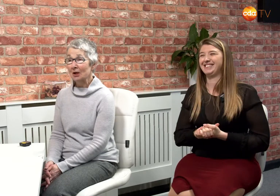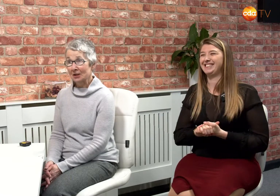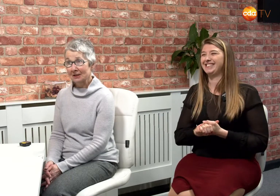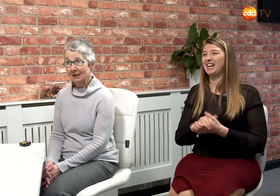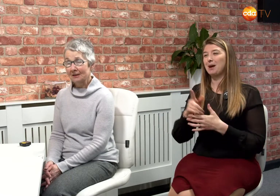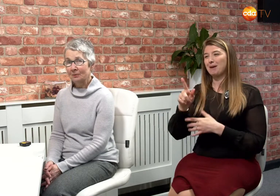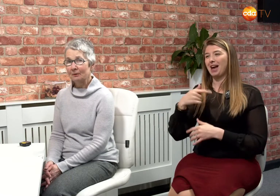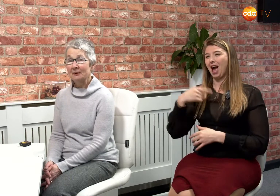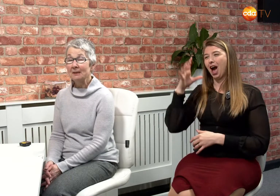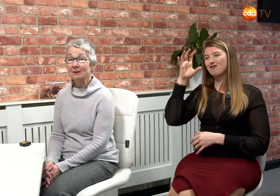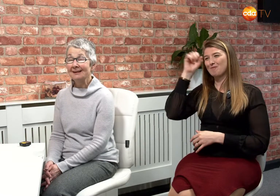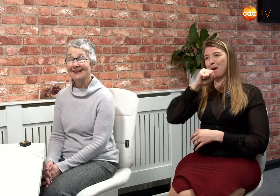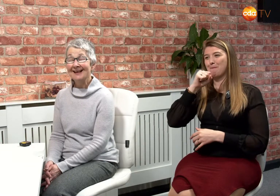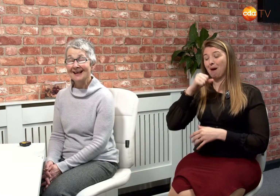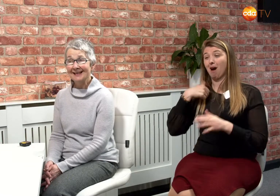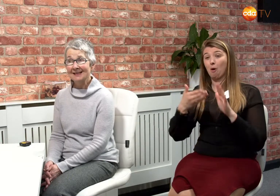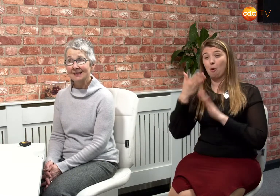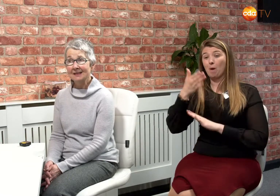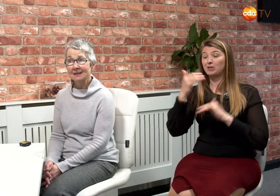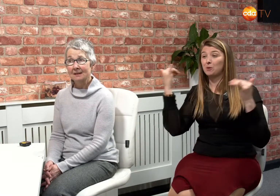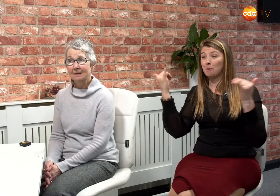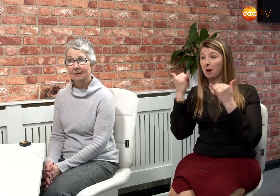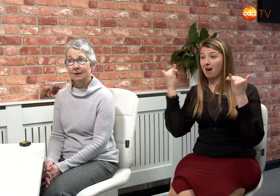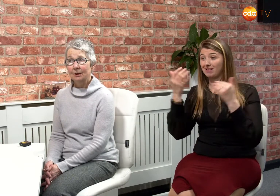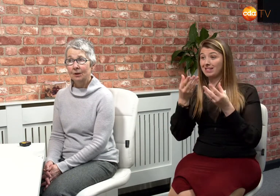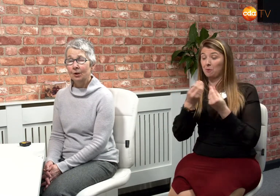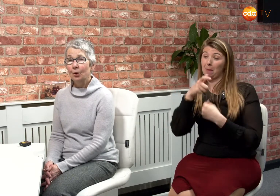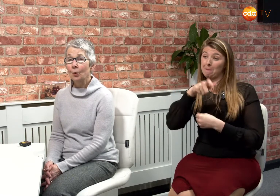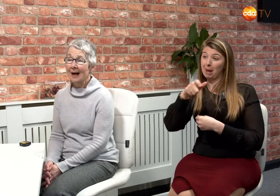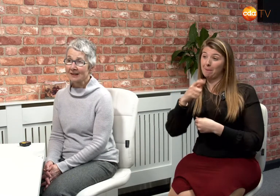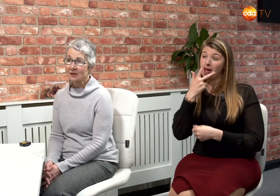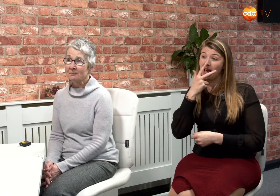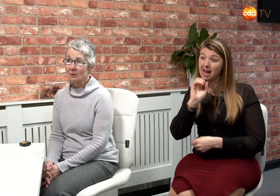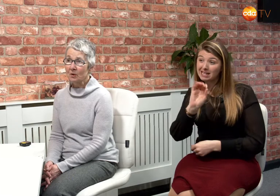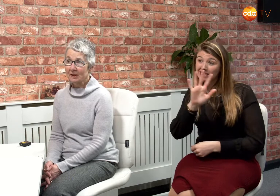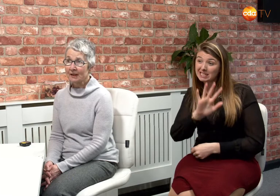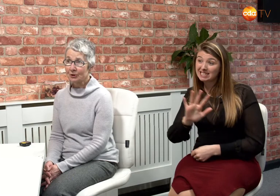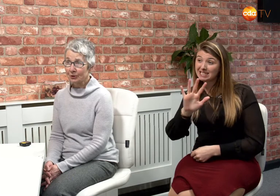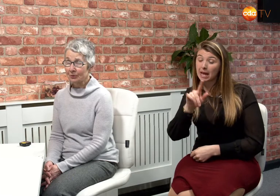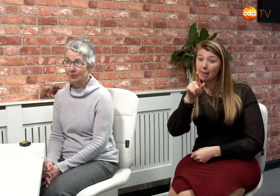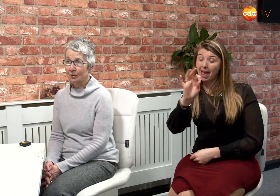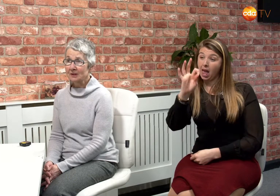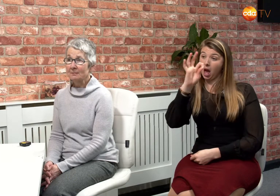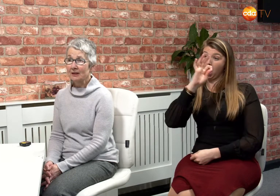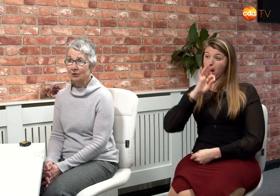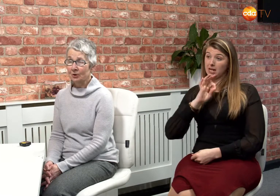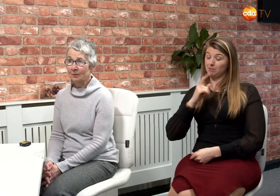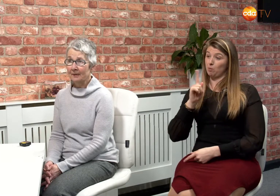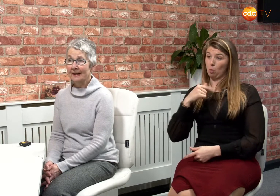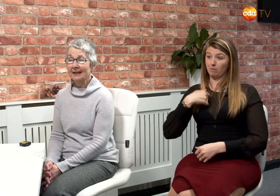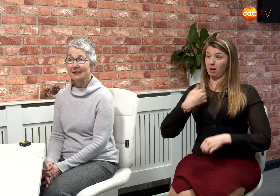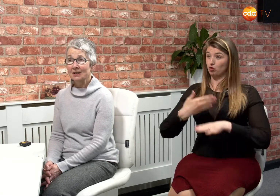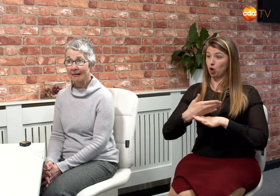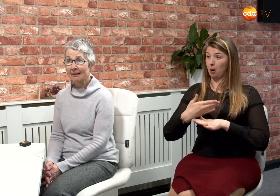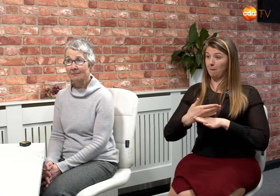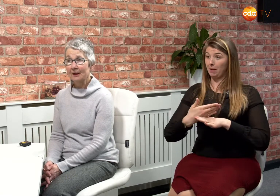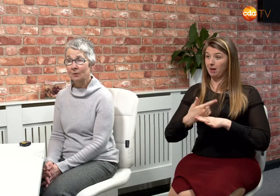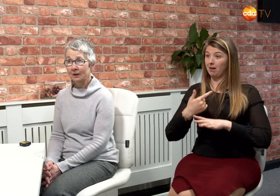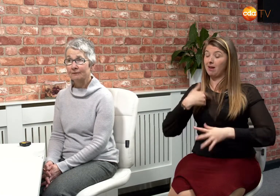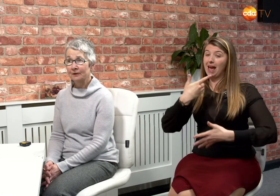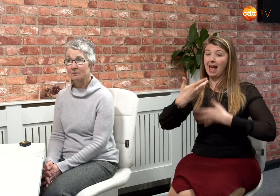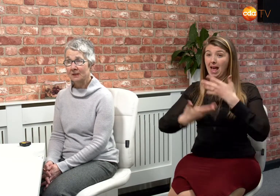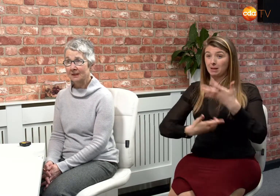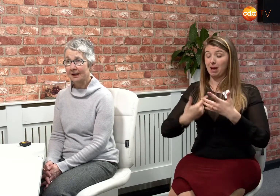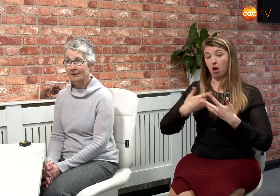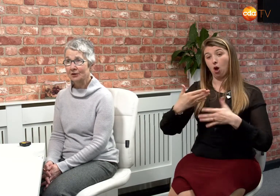being at a party with people in their 80s who asked me what I do, what's my job, and I tell them